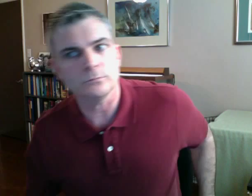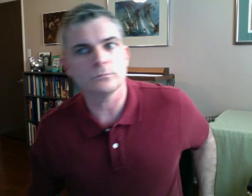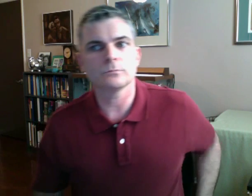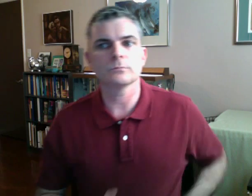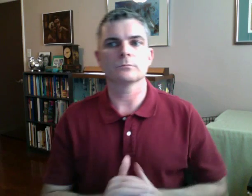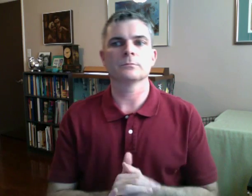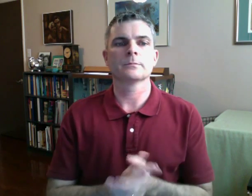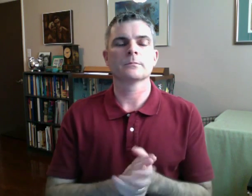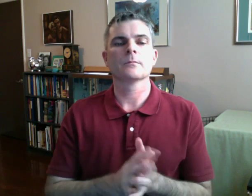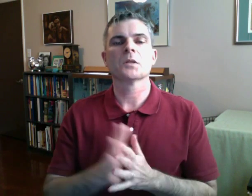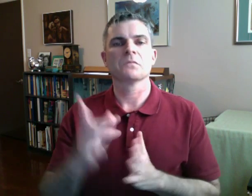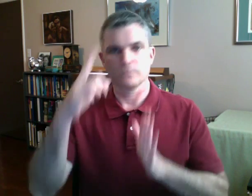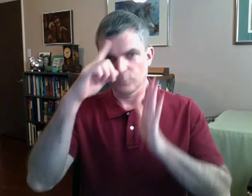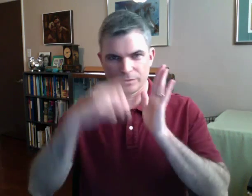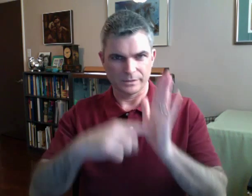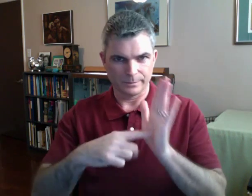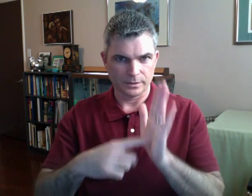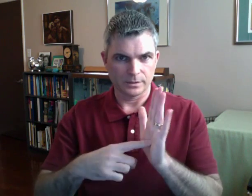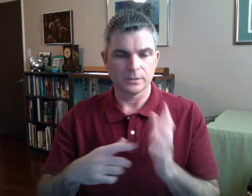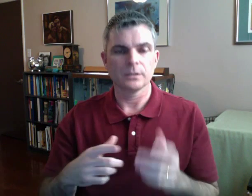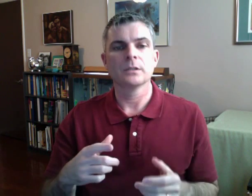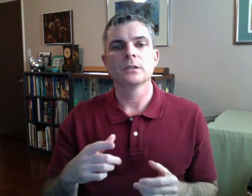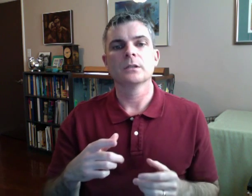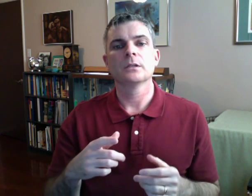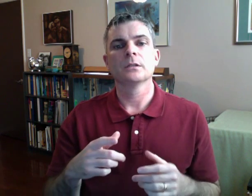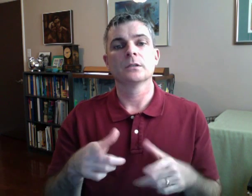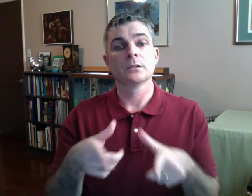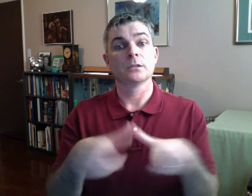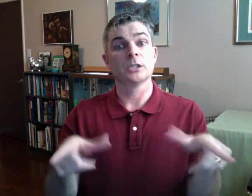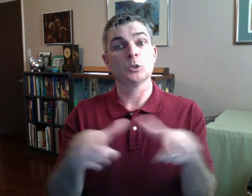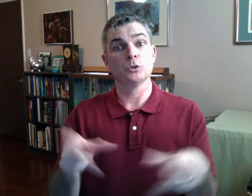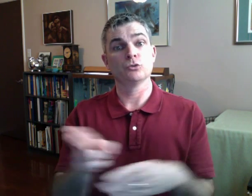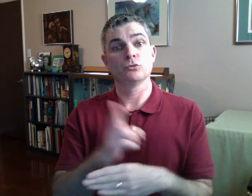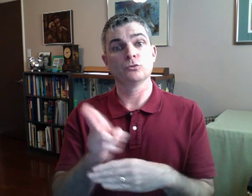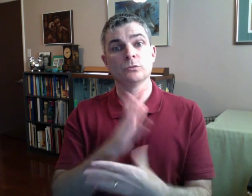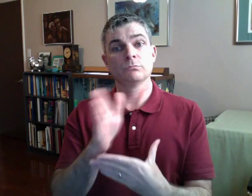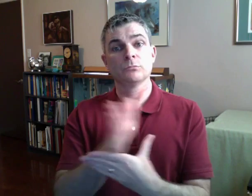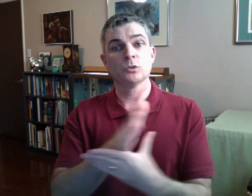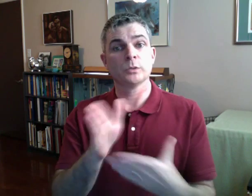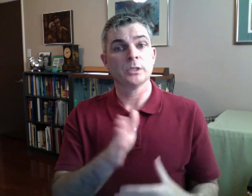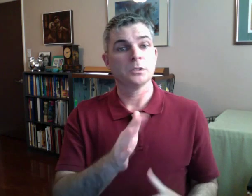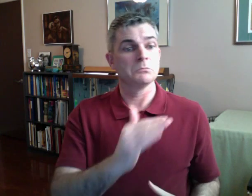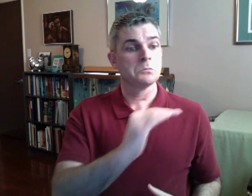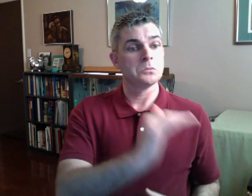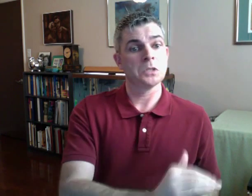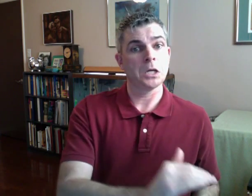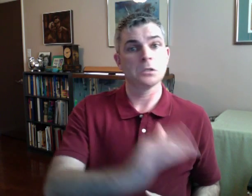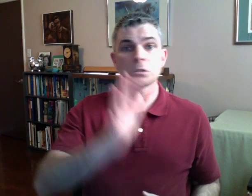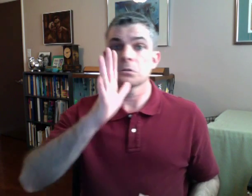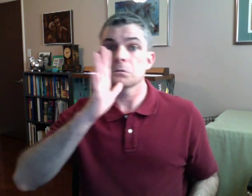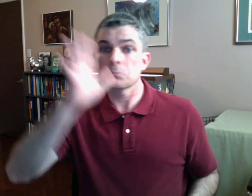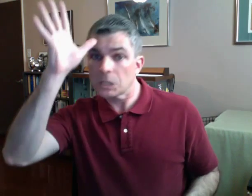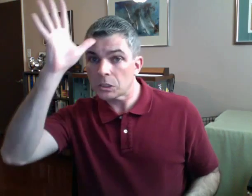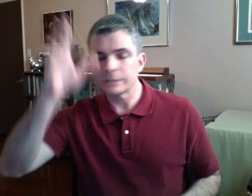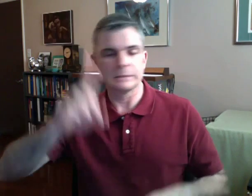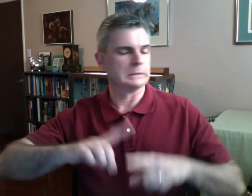For example, the language that is employed between a child and a parent is much different from the language used by two attorneys.